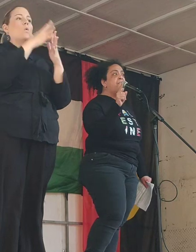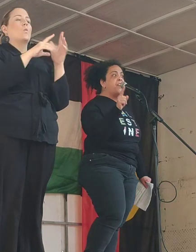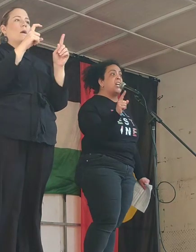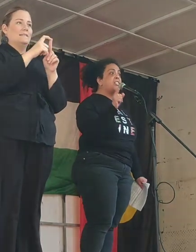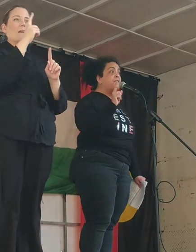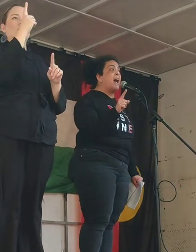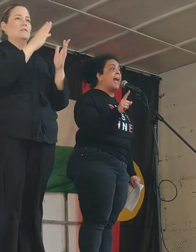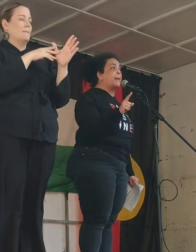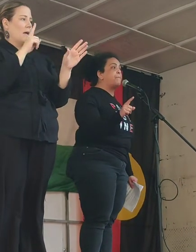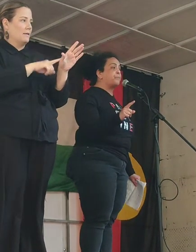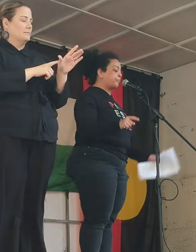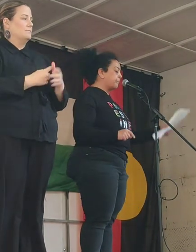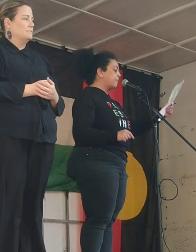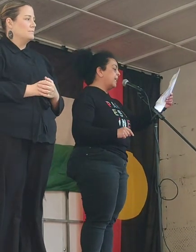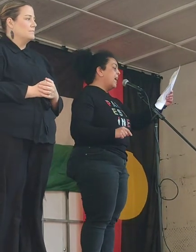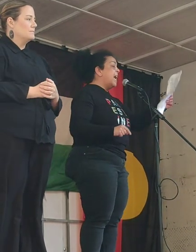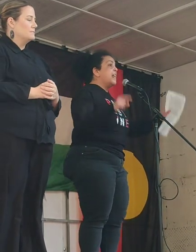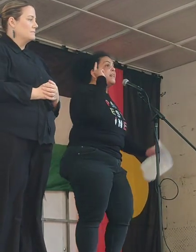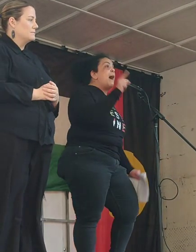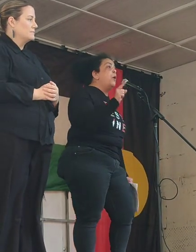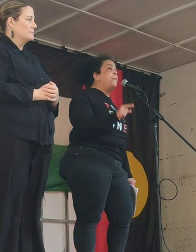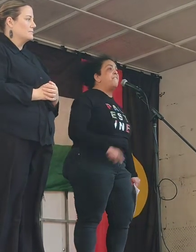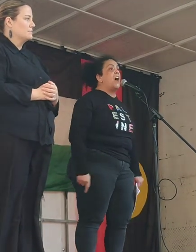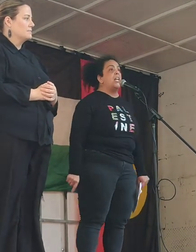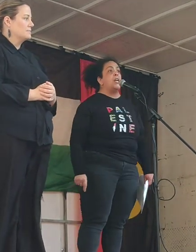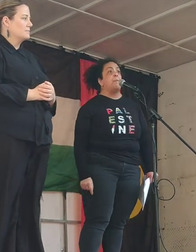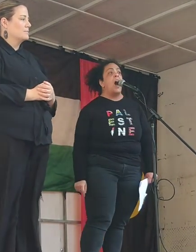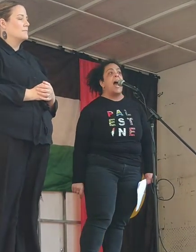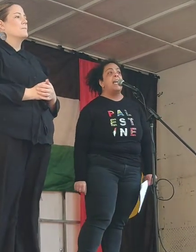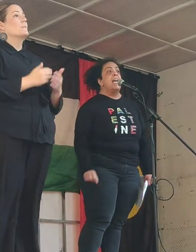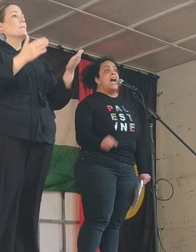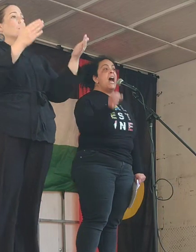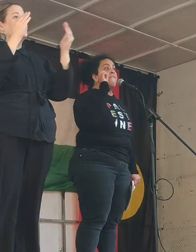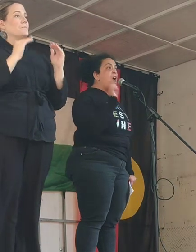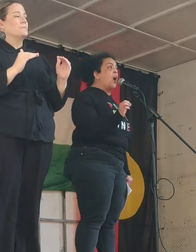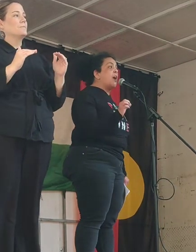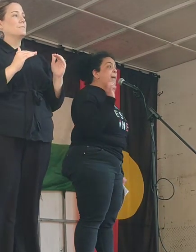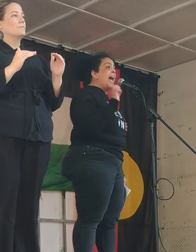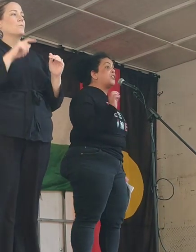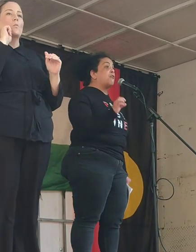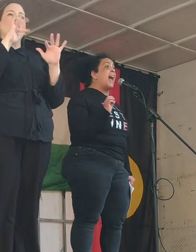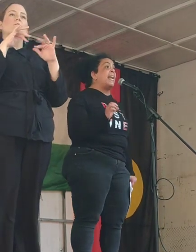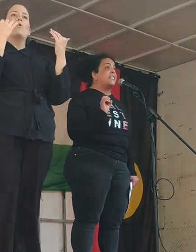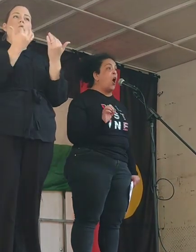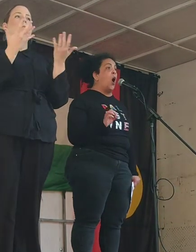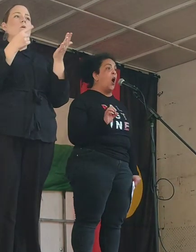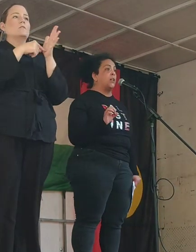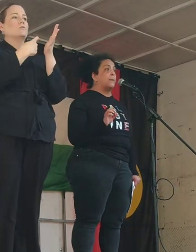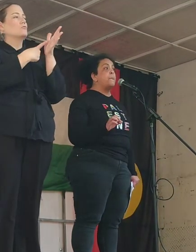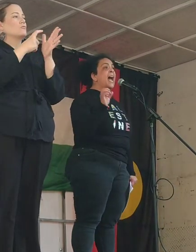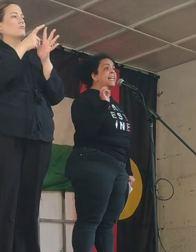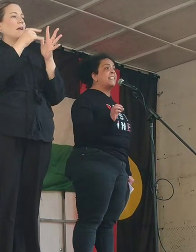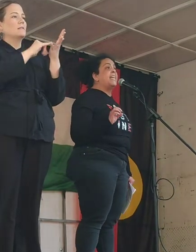Wednesday the 1st of May. That will be followed by a forum at Trades